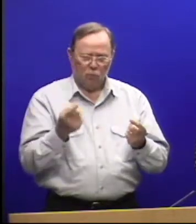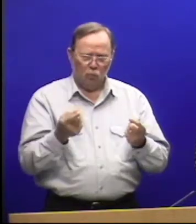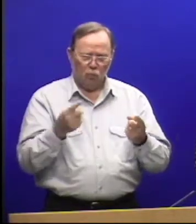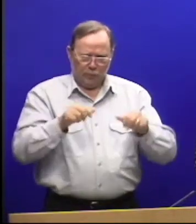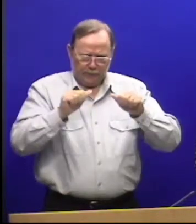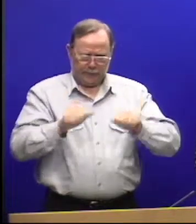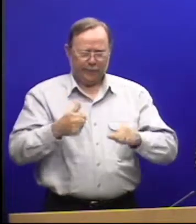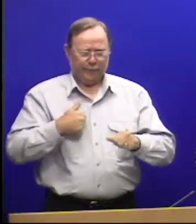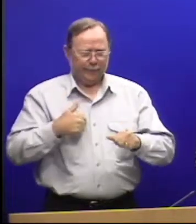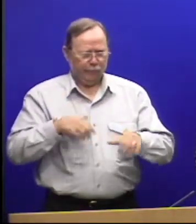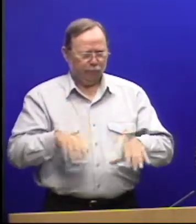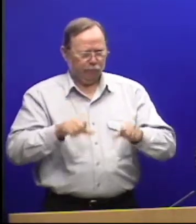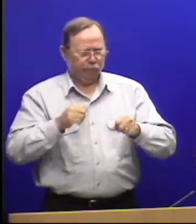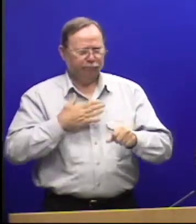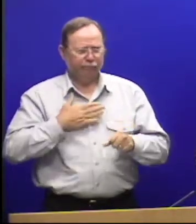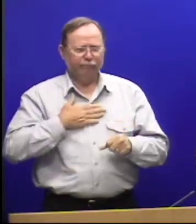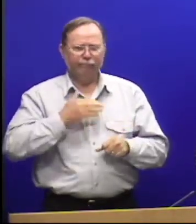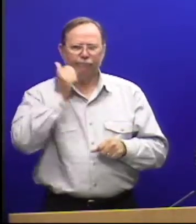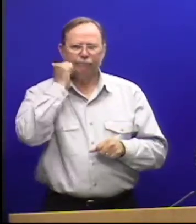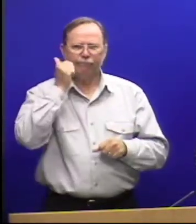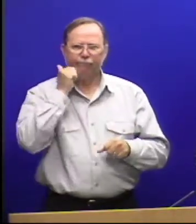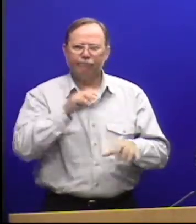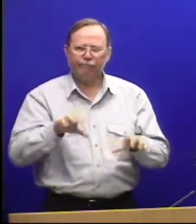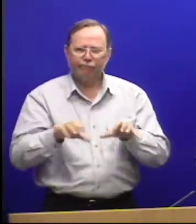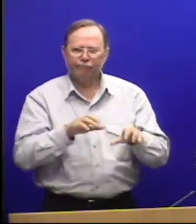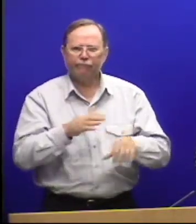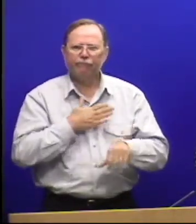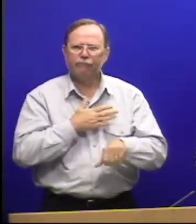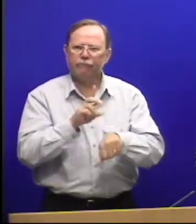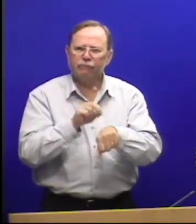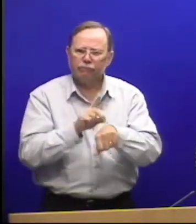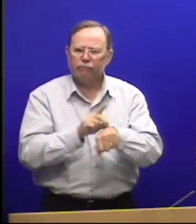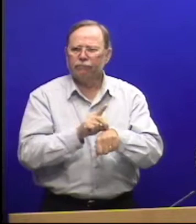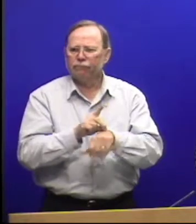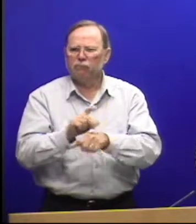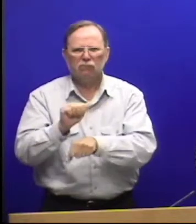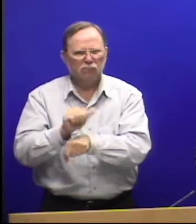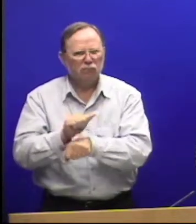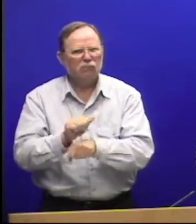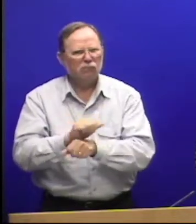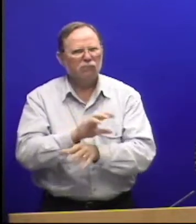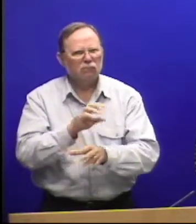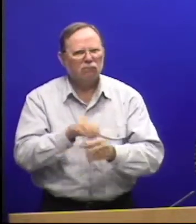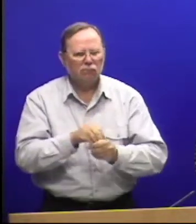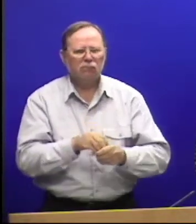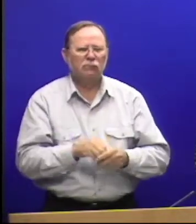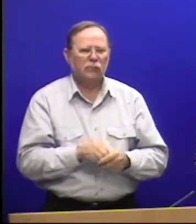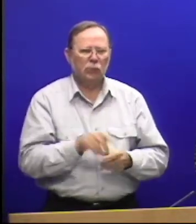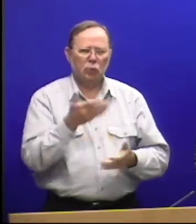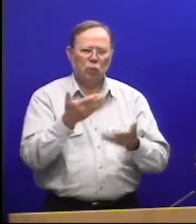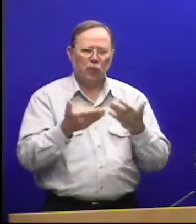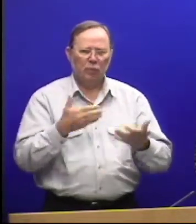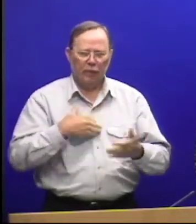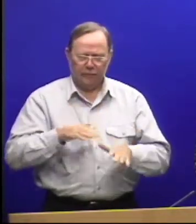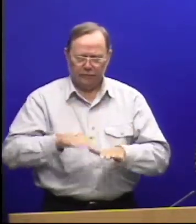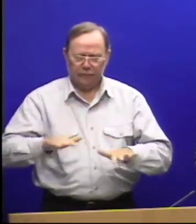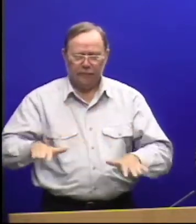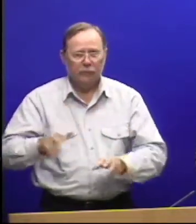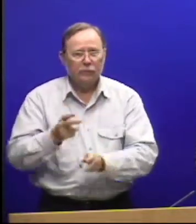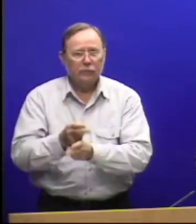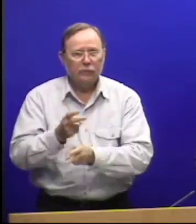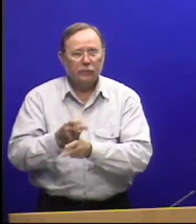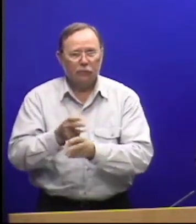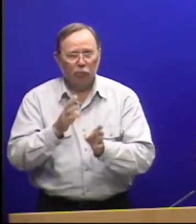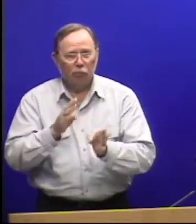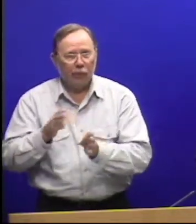my normal duties, my activities, and my work? You might have childcare to arrange for. You